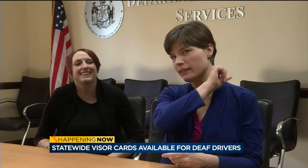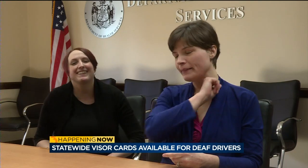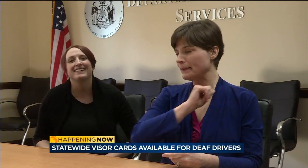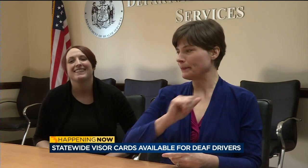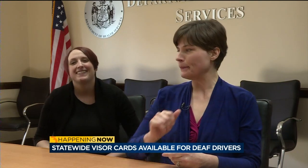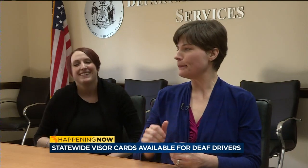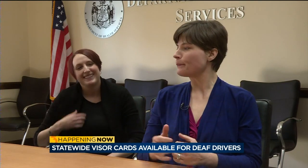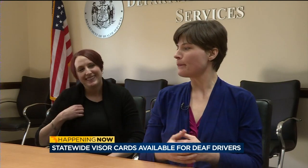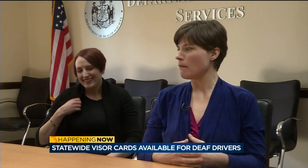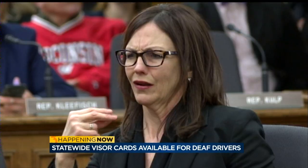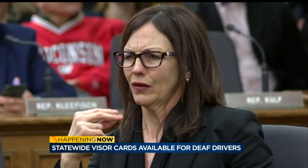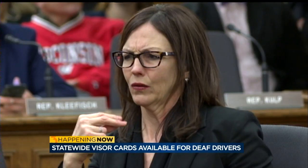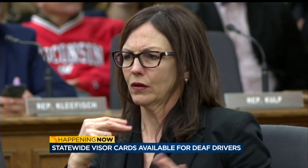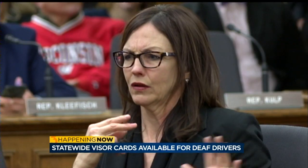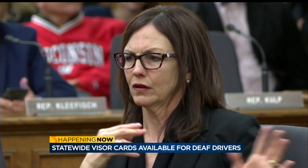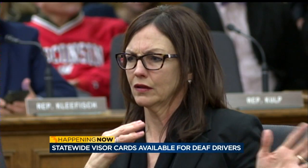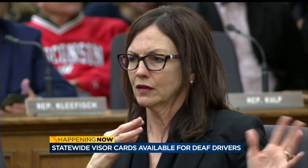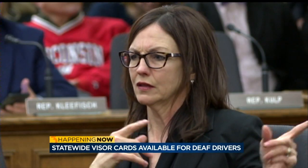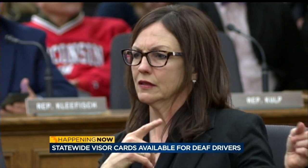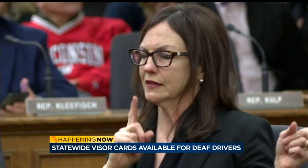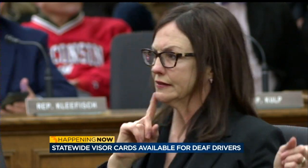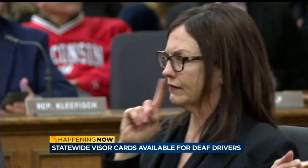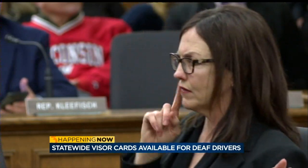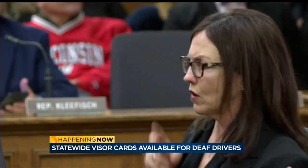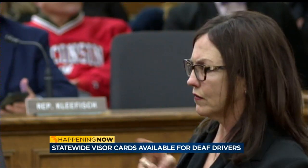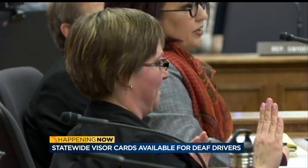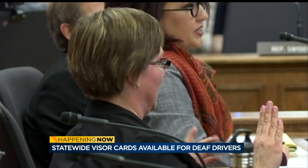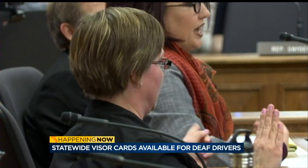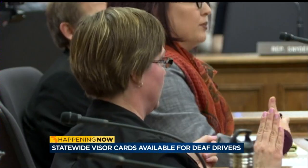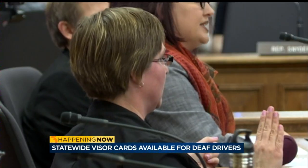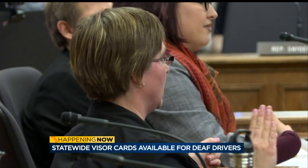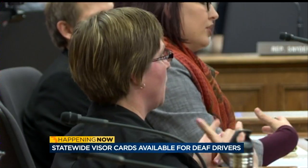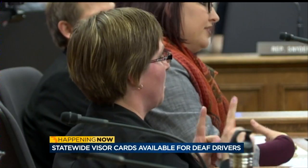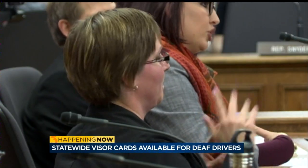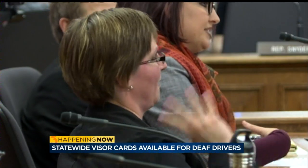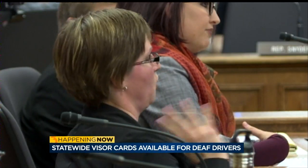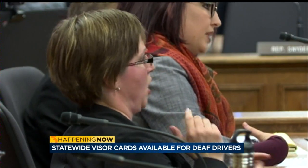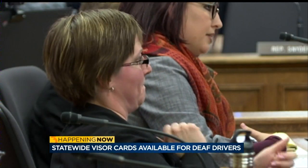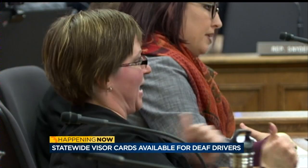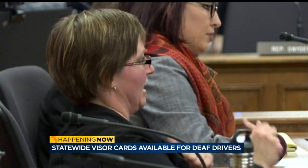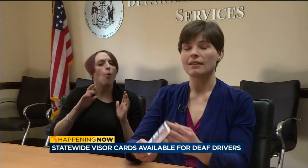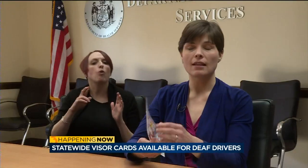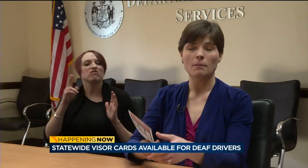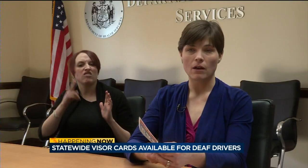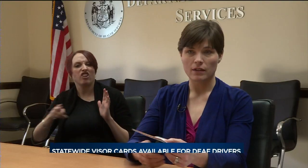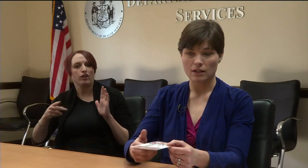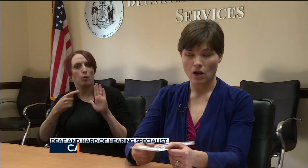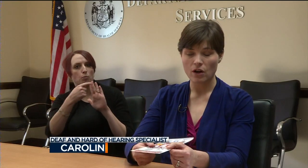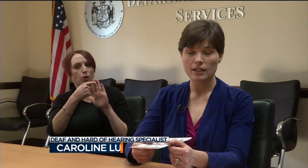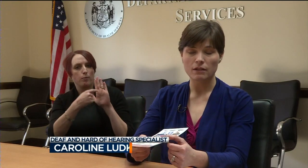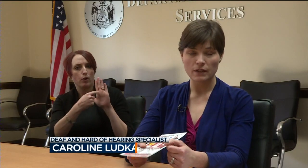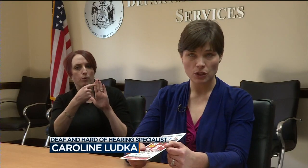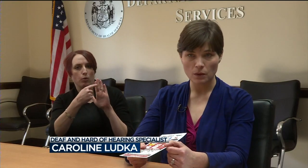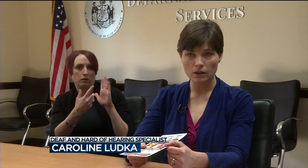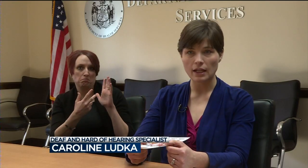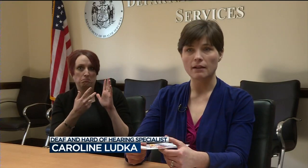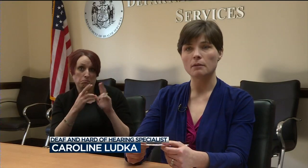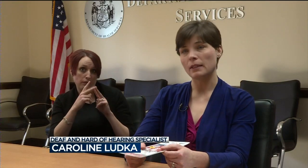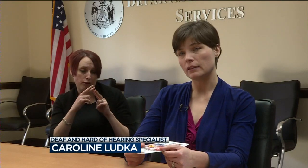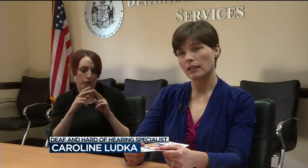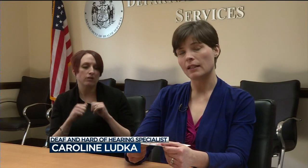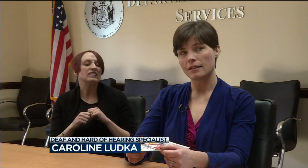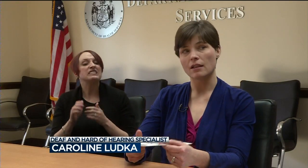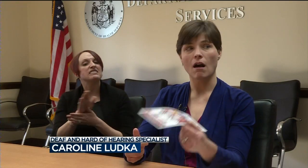that happen in Wisconsin and hopes the release of these new visor cards can bridge the gap. The nice thing about this card is visual.